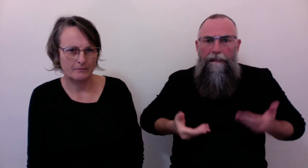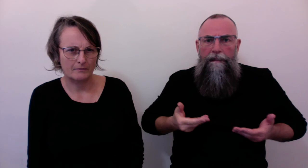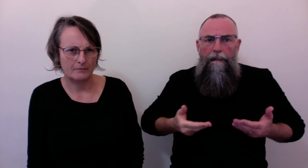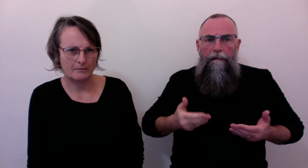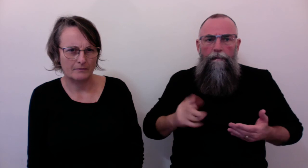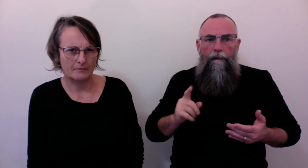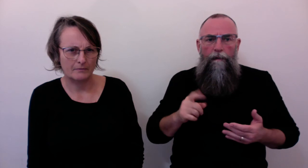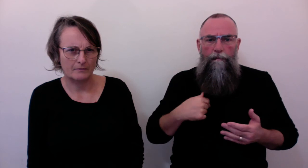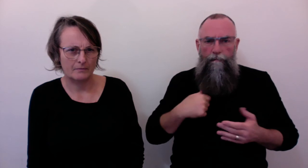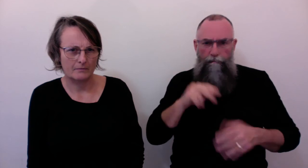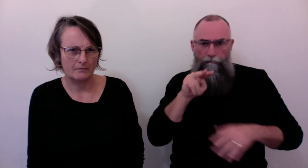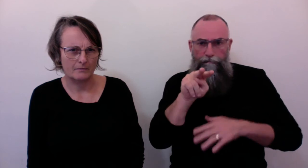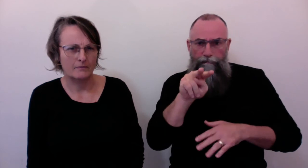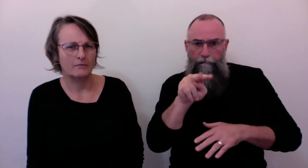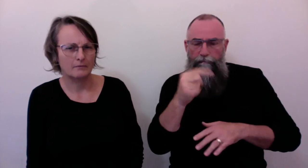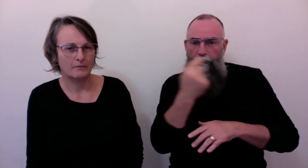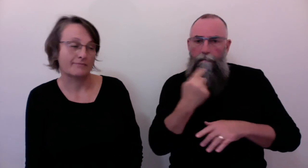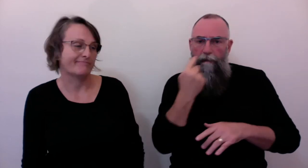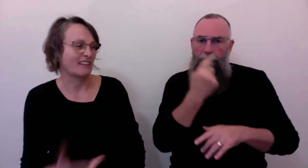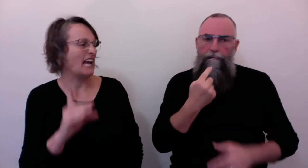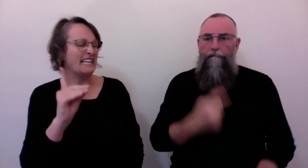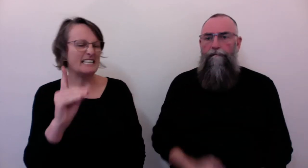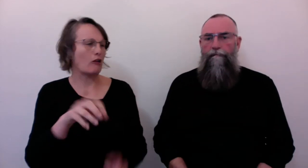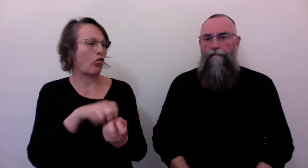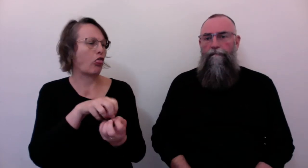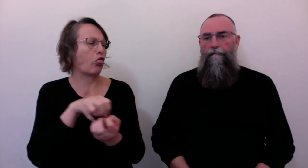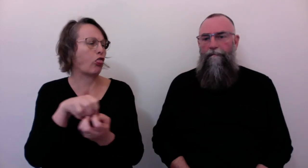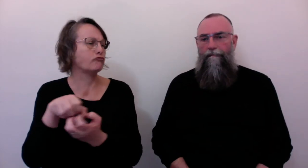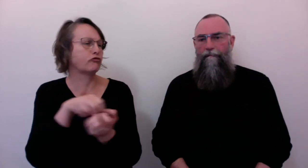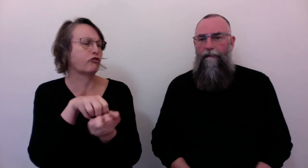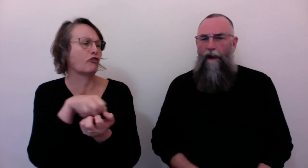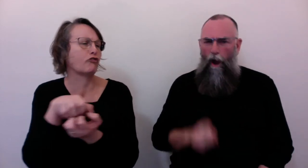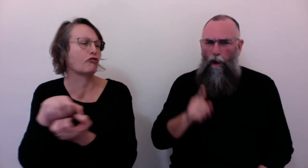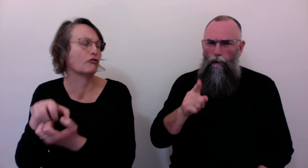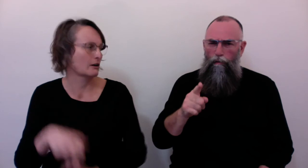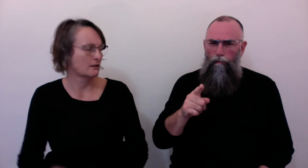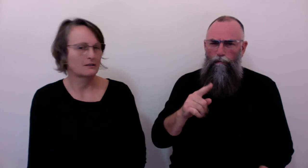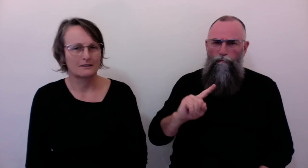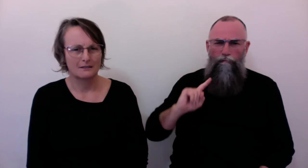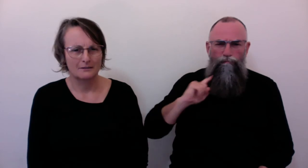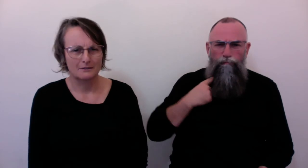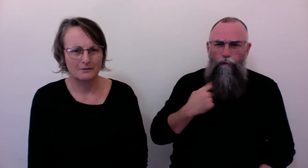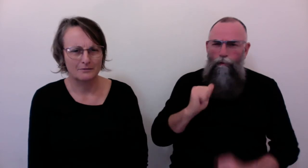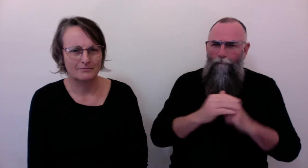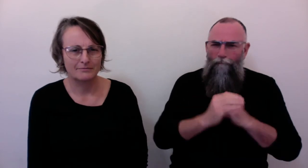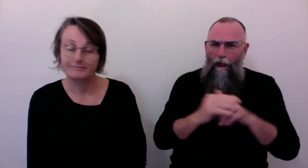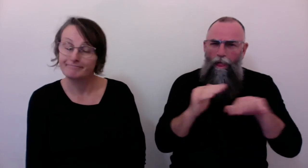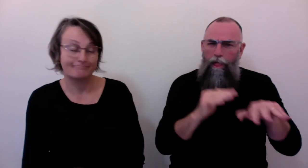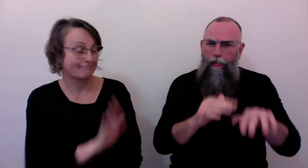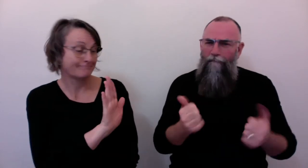voice. and I know I understand. you're so mean to your friend. Yeah, Oh, you have no idea the You are. one-sided conversation. You Oh. are